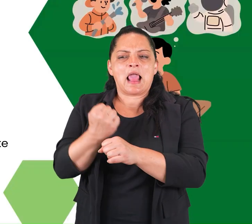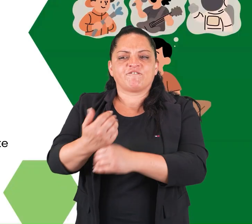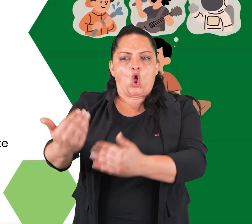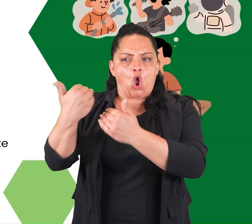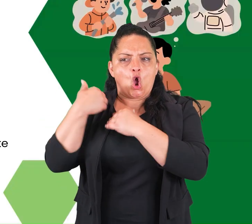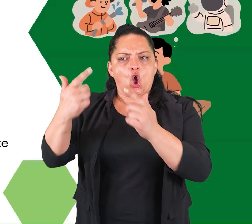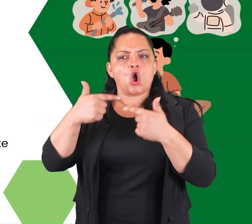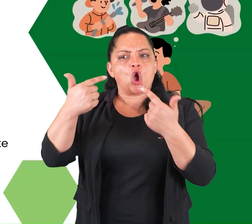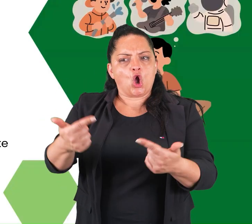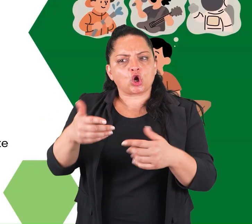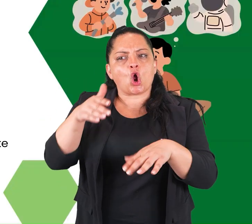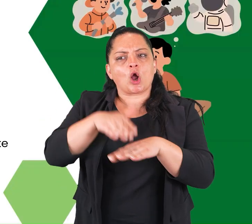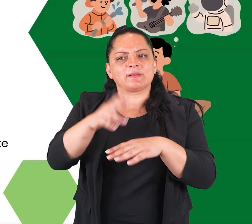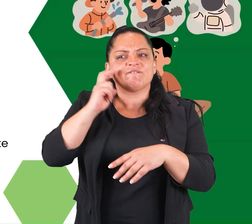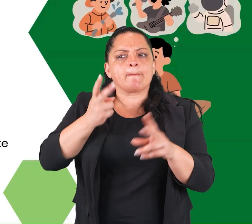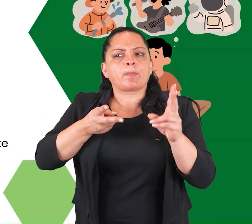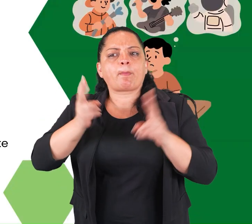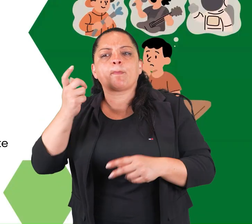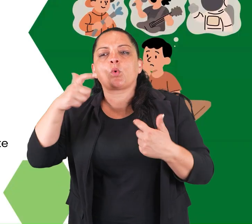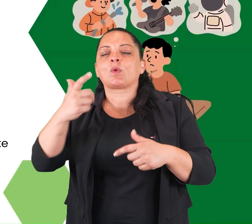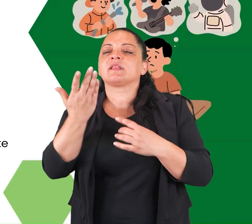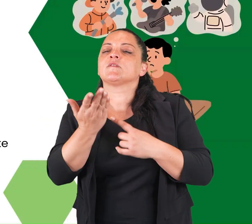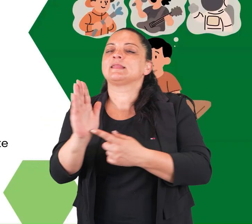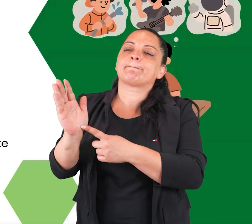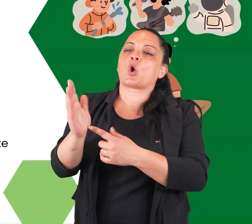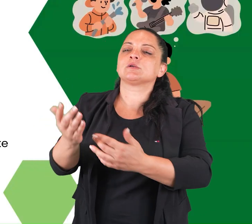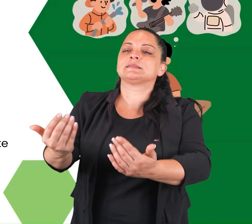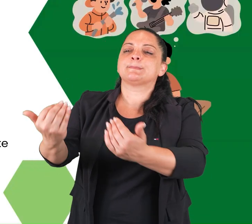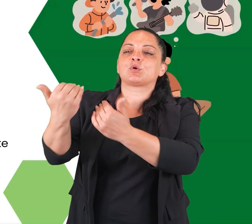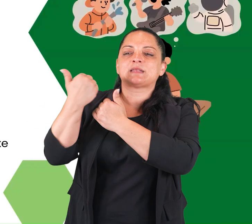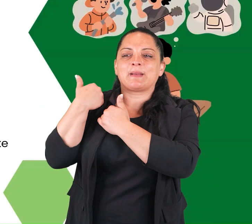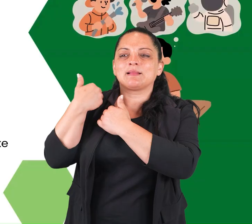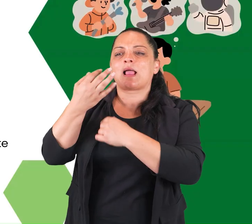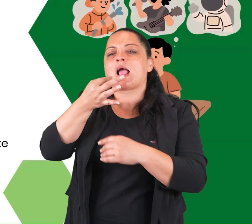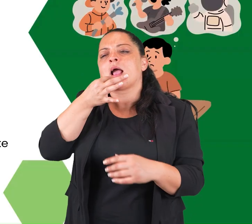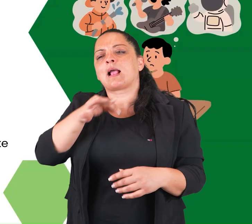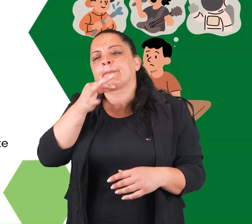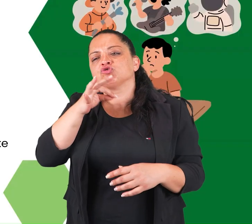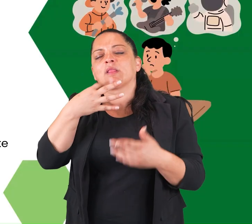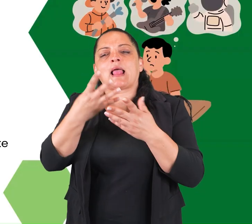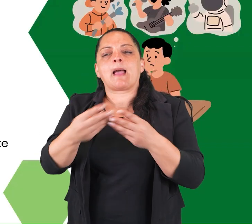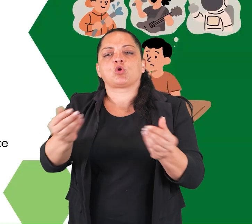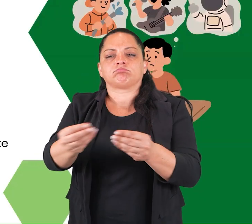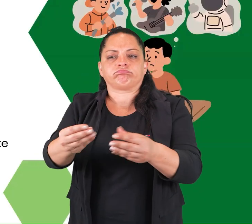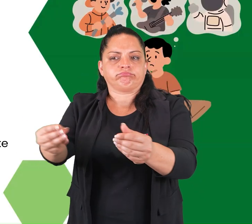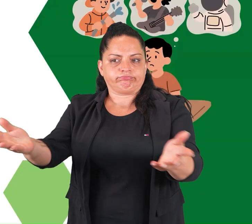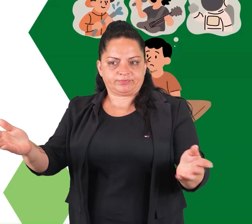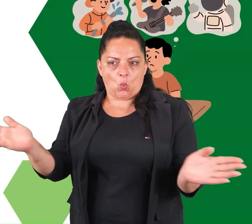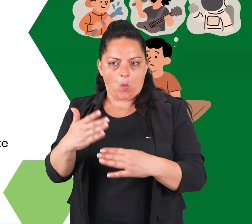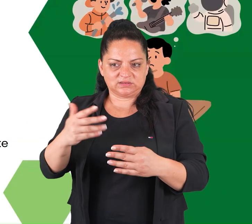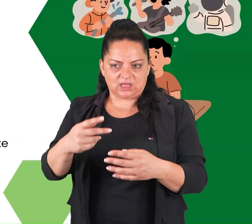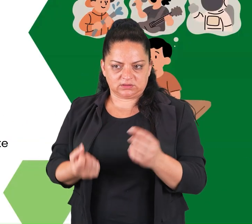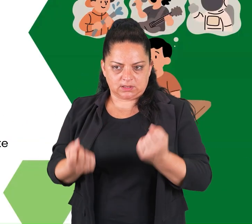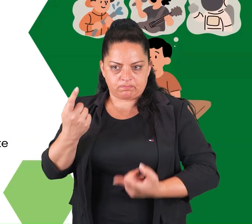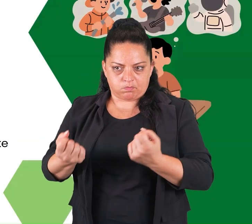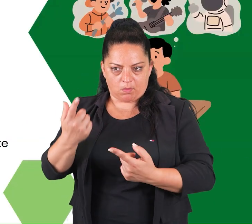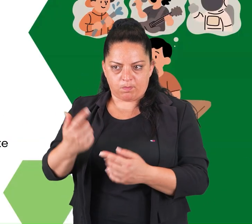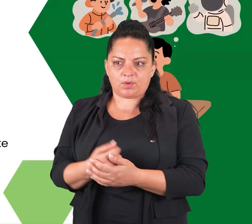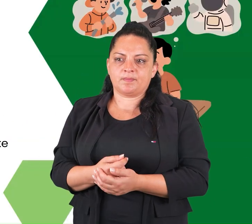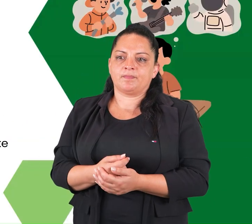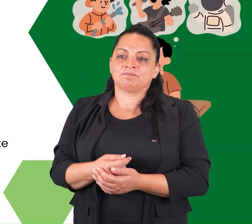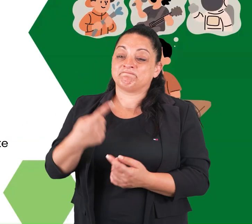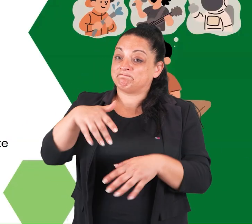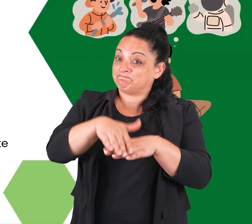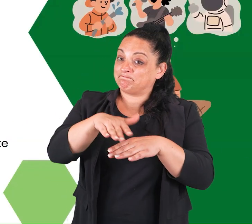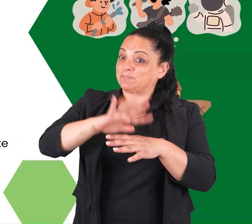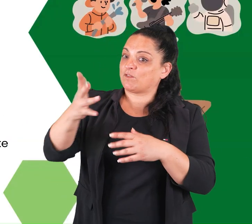Employers increasingly value green skills because they show responsibility and problem-solving ability as well. And